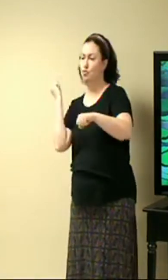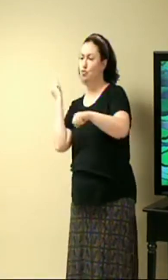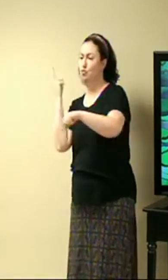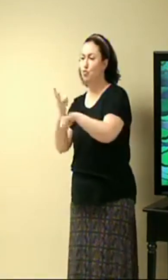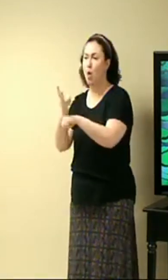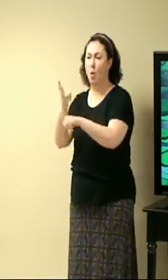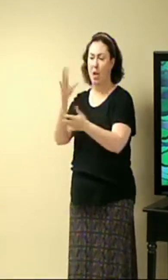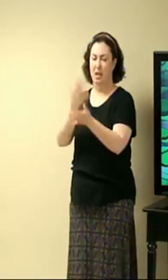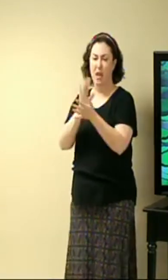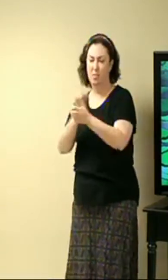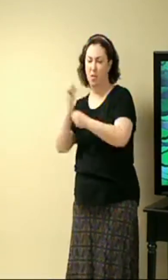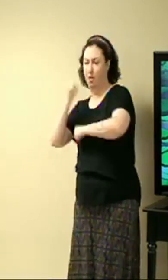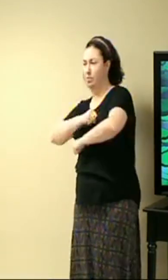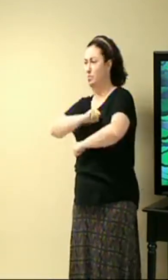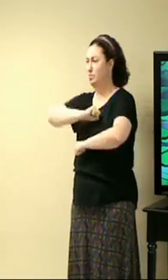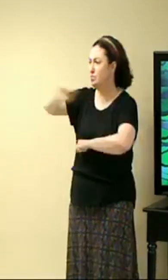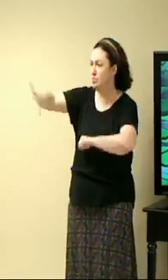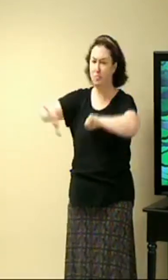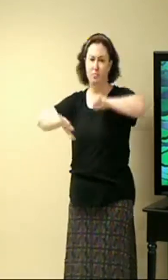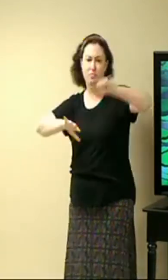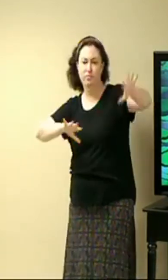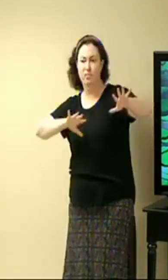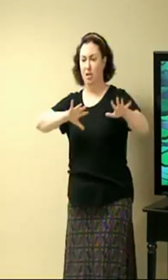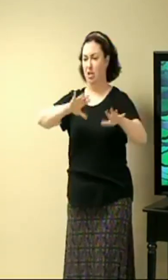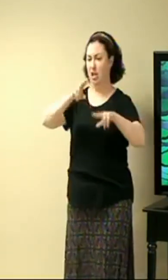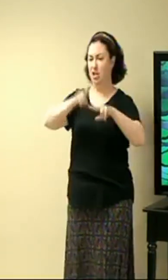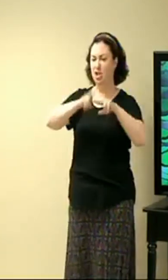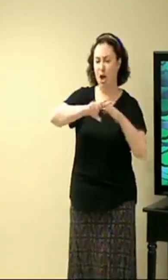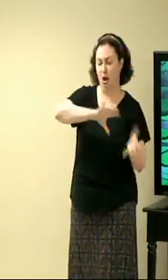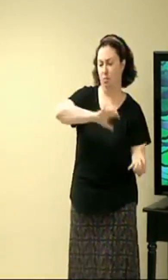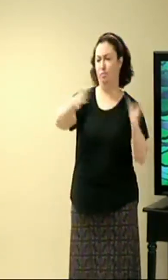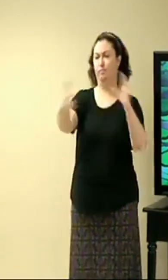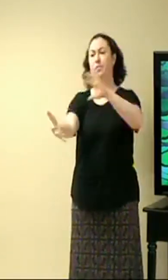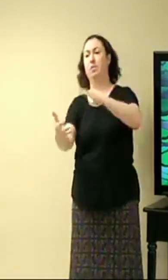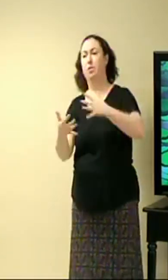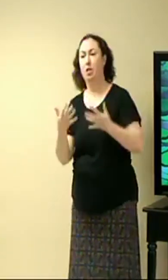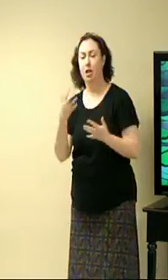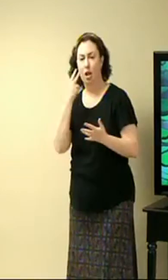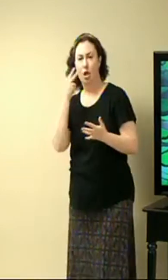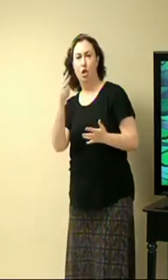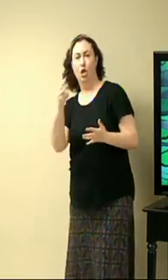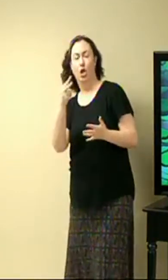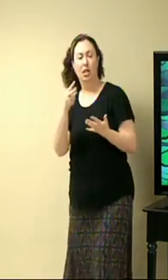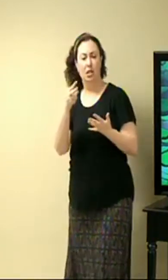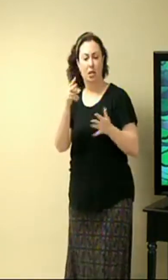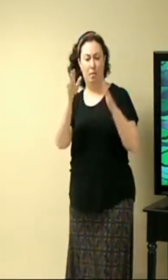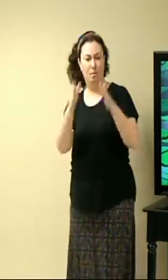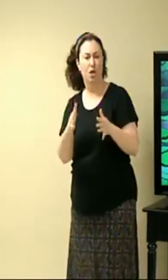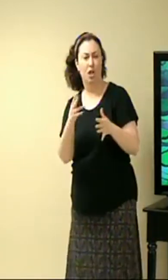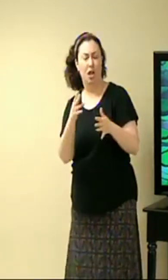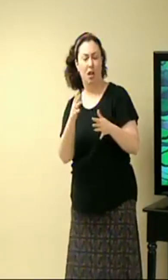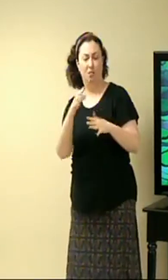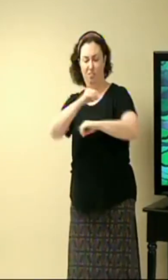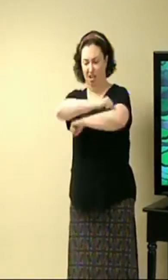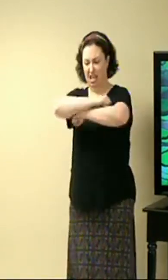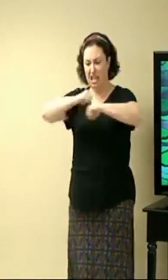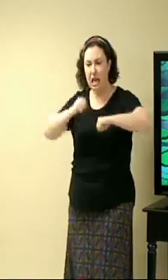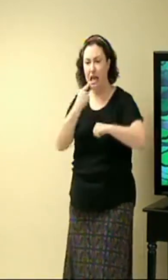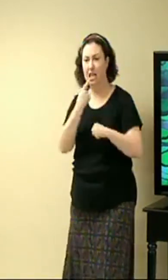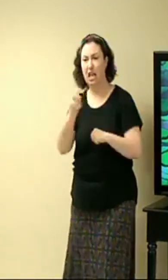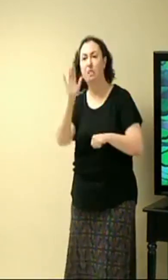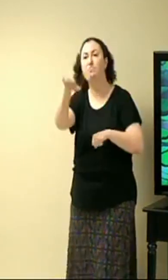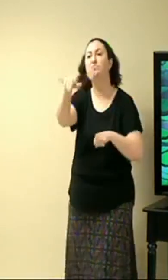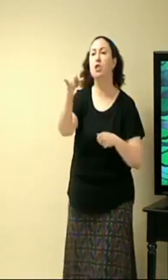a homemade whip, and he starts trying to chase people out of the worship center. He looks at the person up on stage, whether it's the campus pastor or the worship leader, and says,